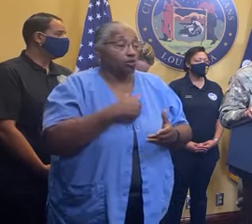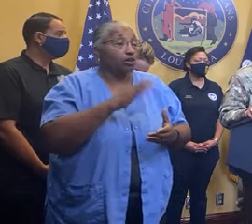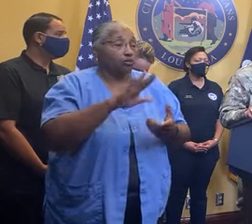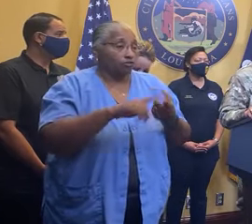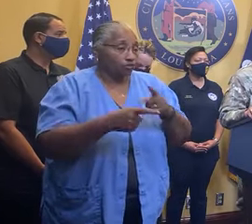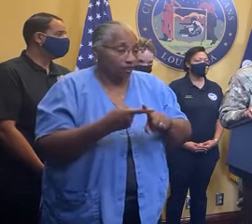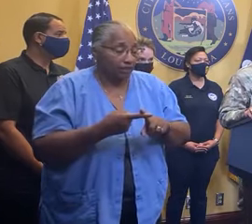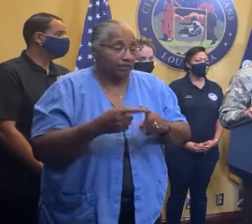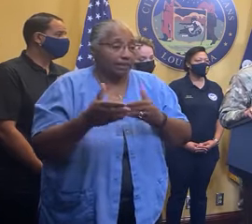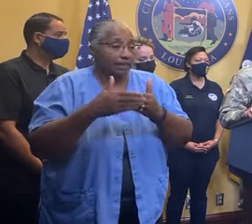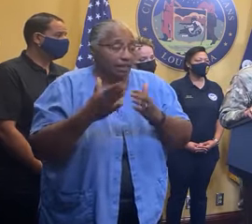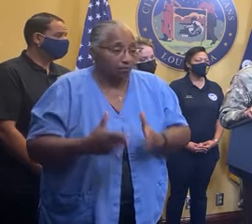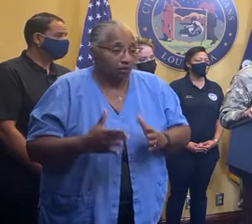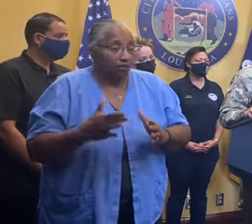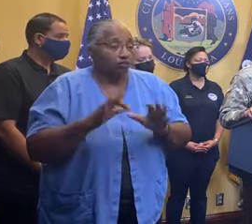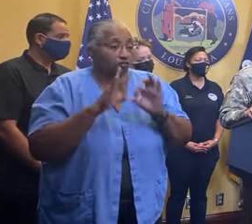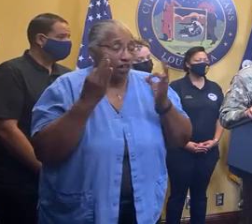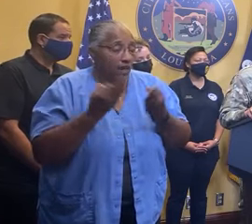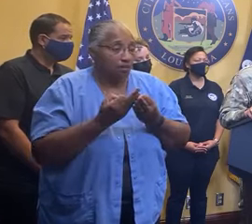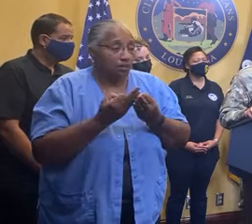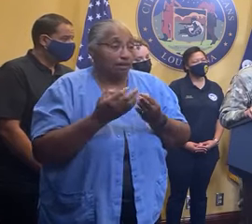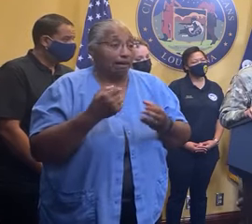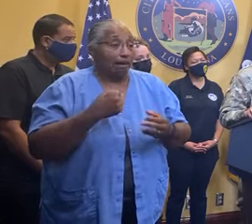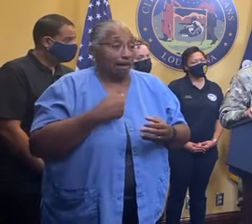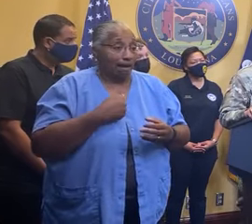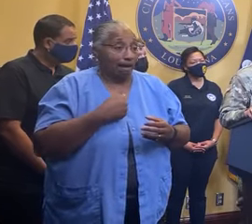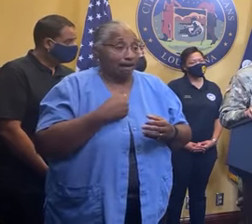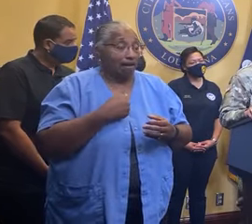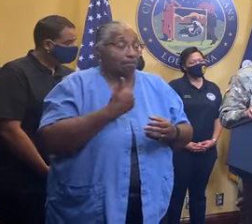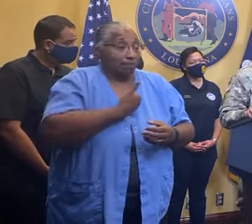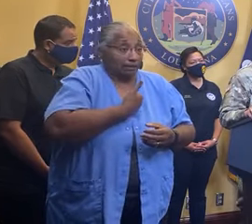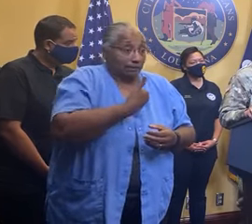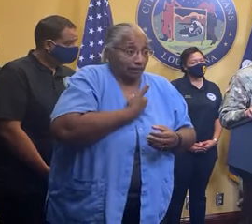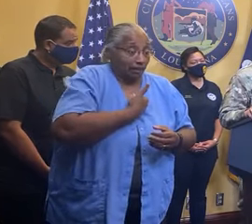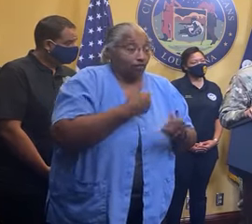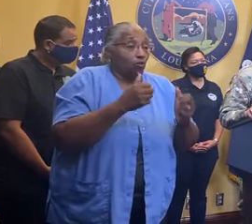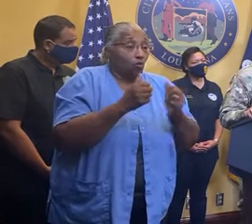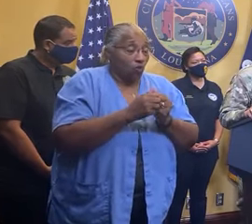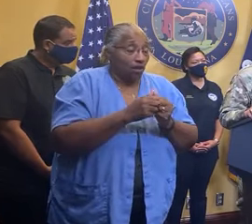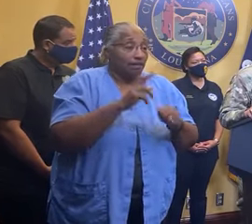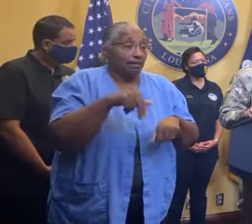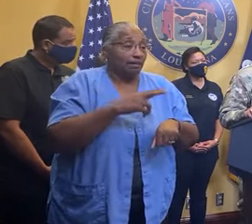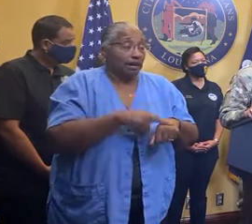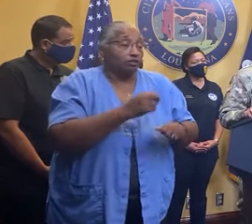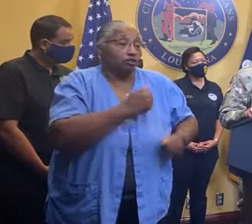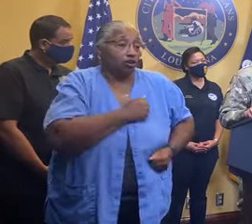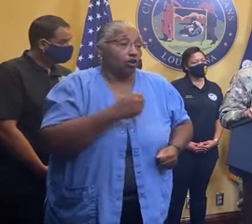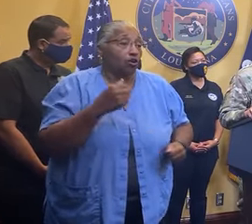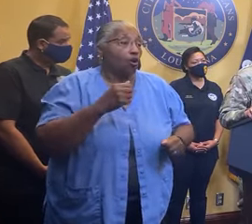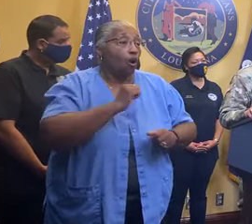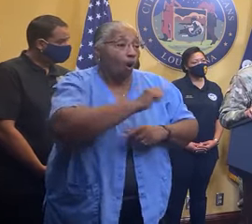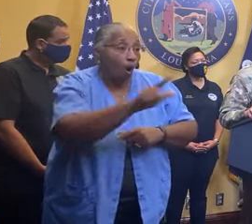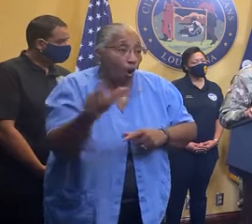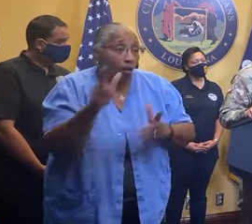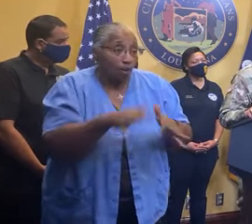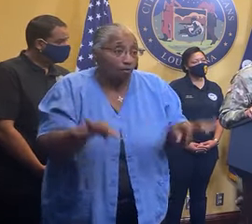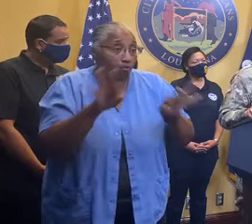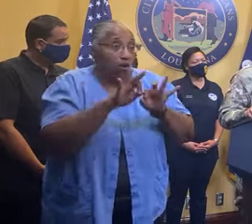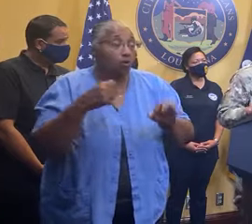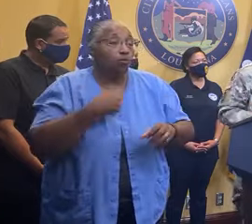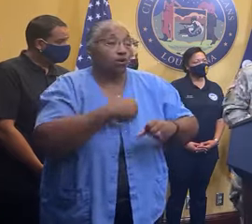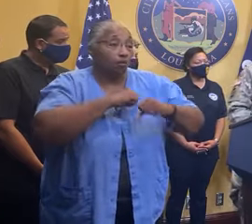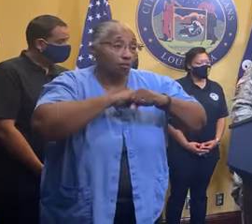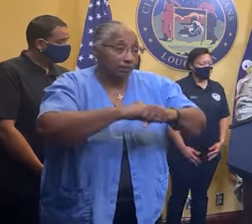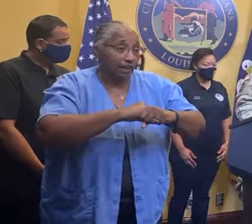neighbors. I myself, the rest of the Louisiana National Guard, we value every one of you. You all matter, and we're going to protect what